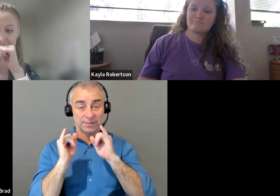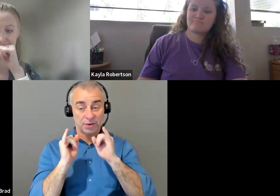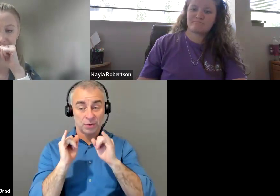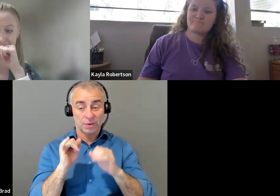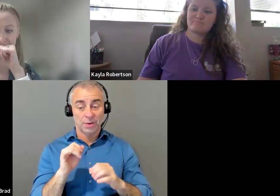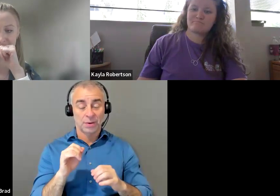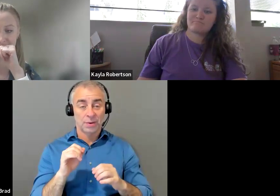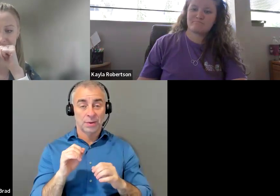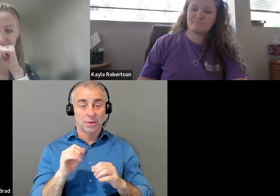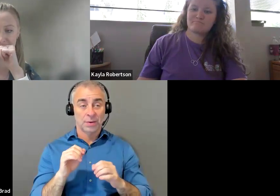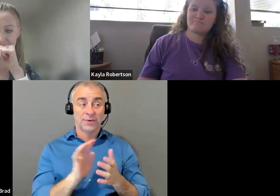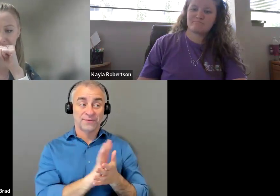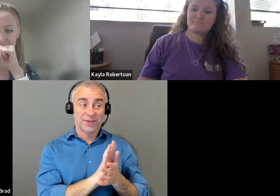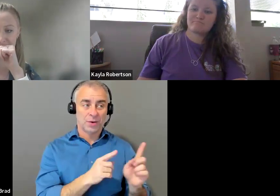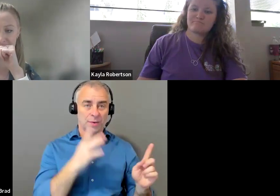the way.